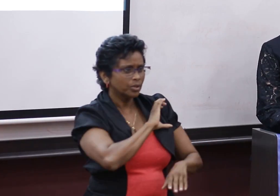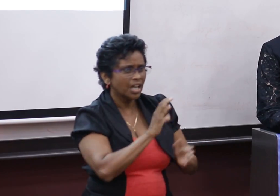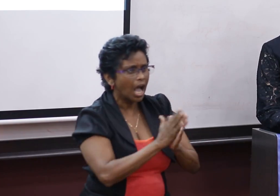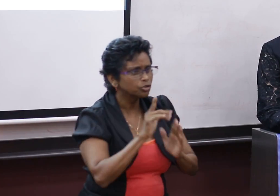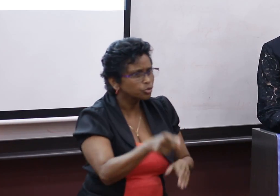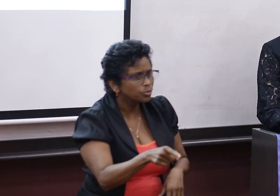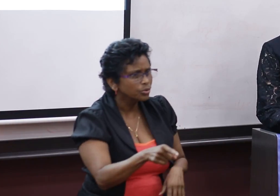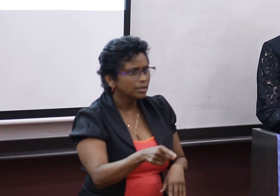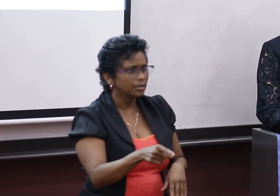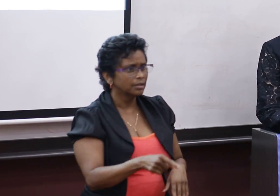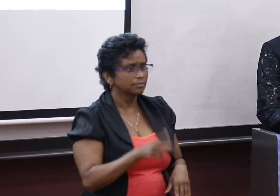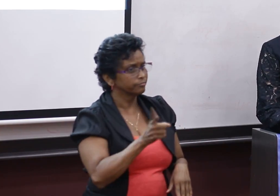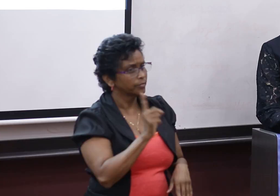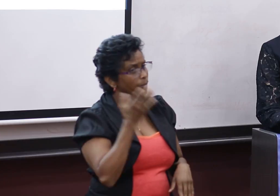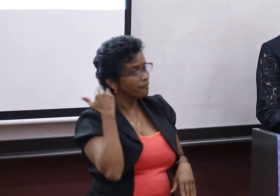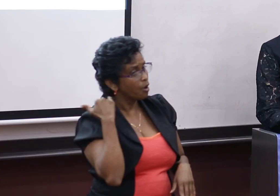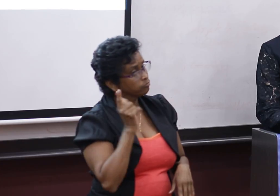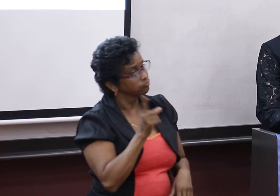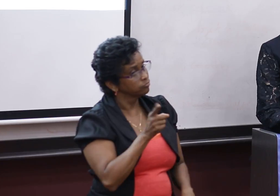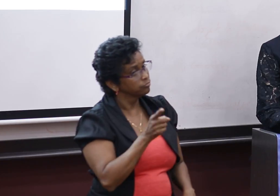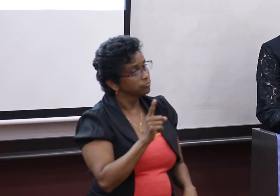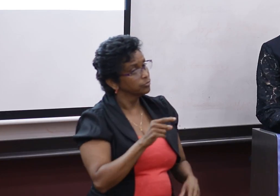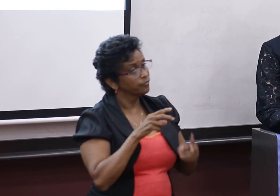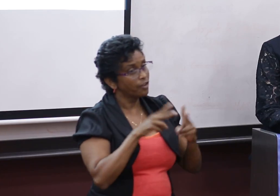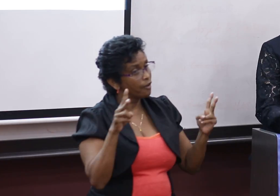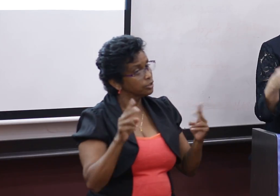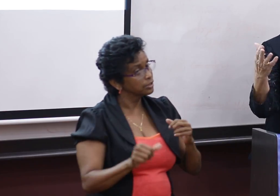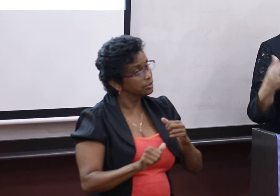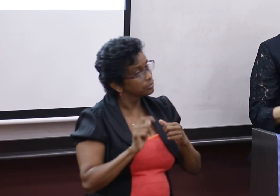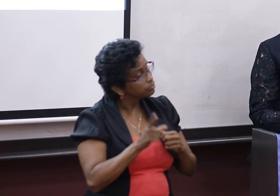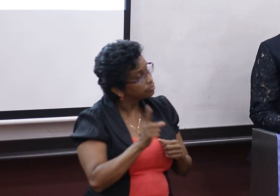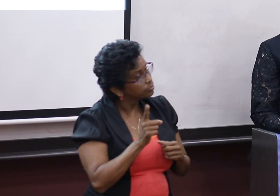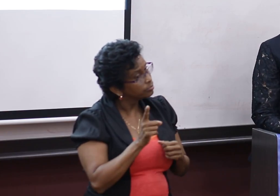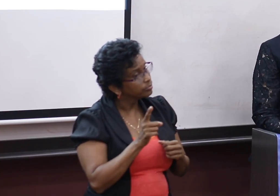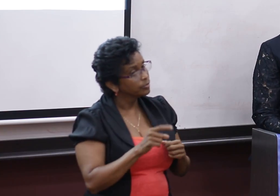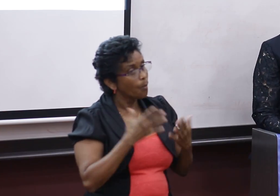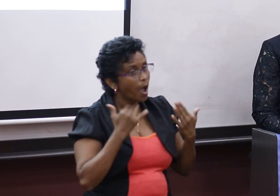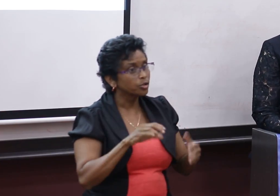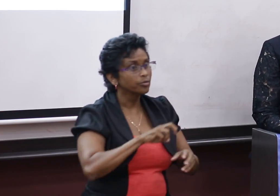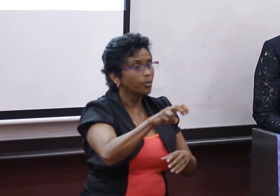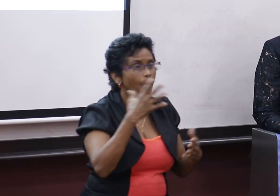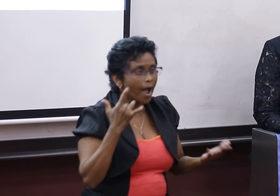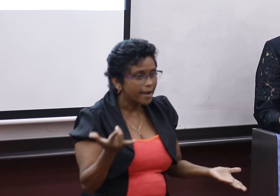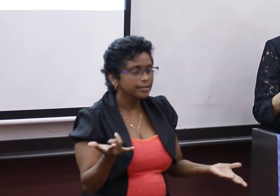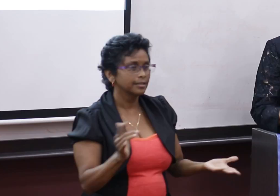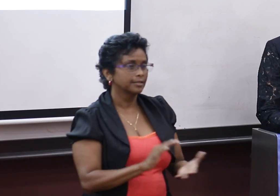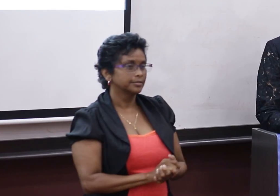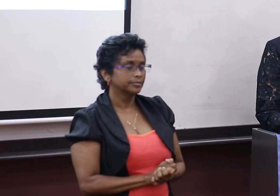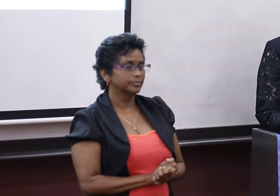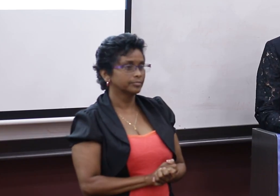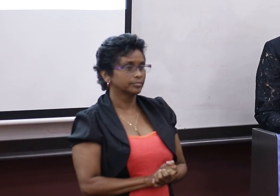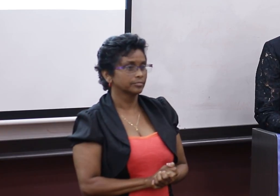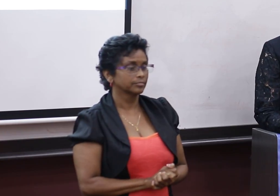him many warnings. Why should he cross the road? What is his purpose? So we have to look